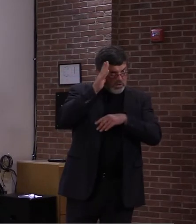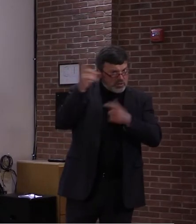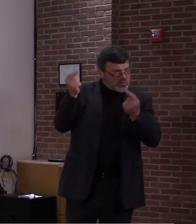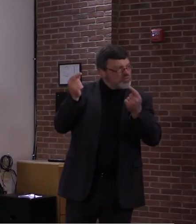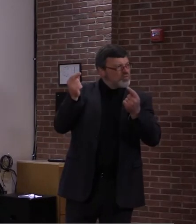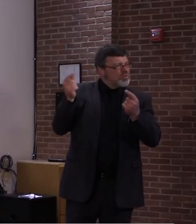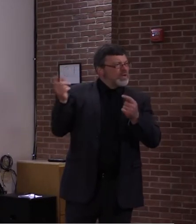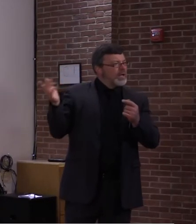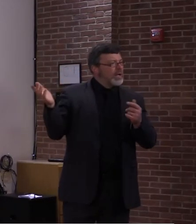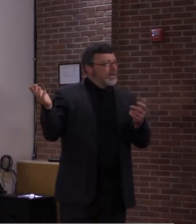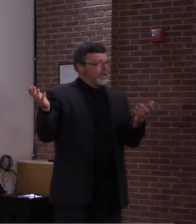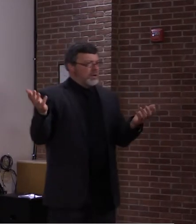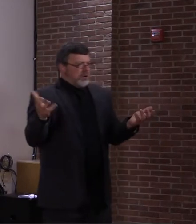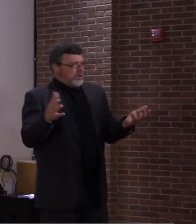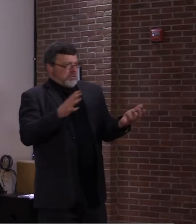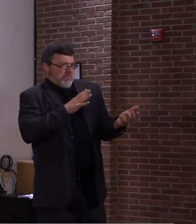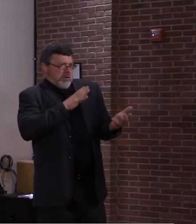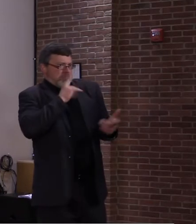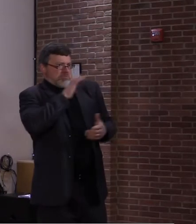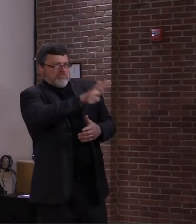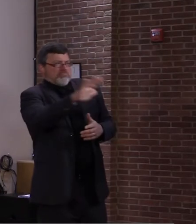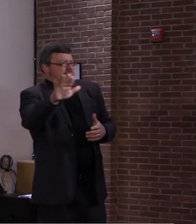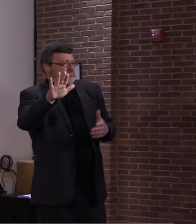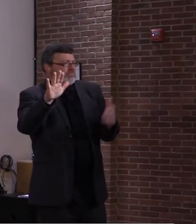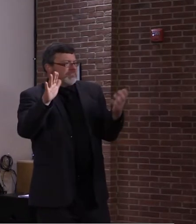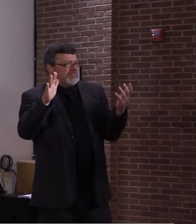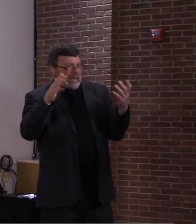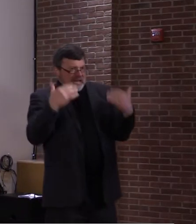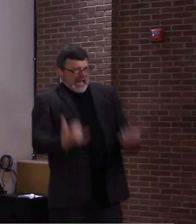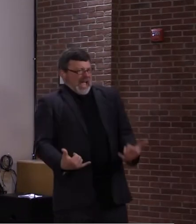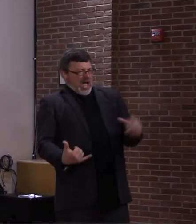Sure, but I would hope we wouldn't be at that point.